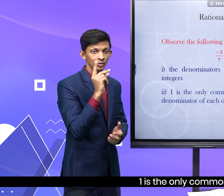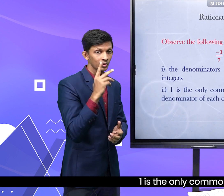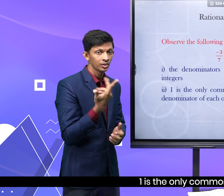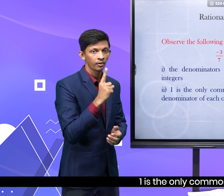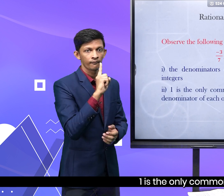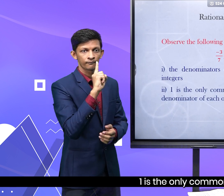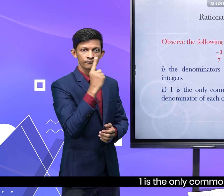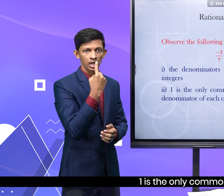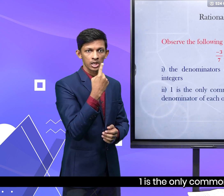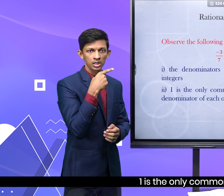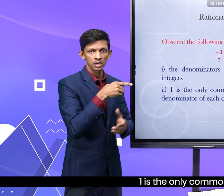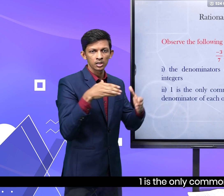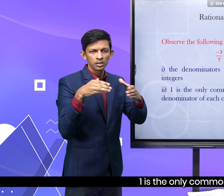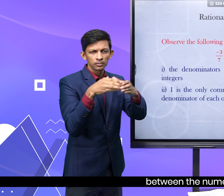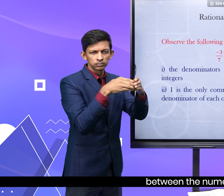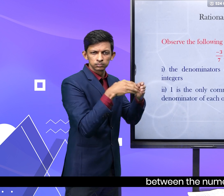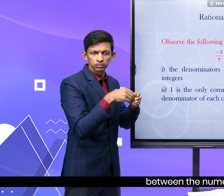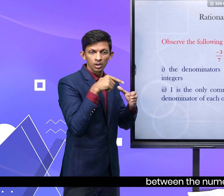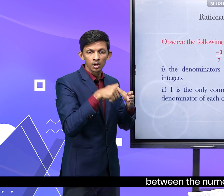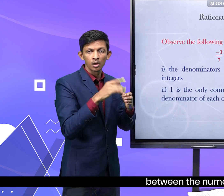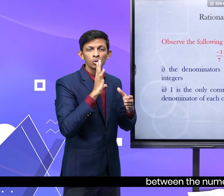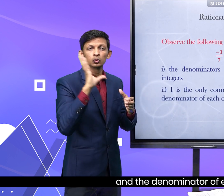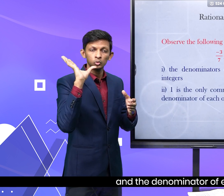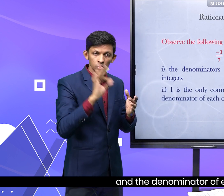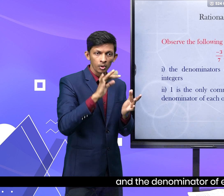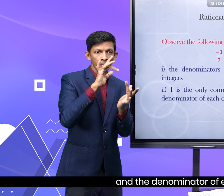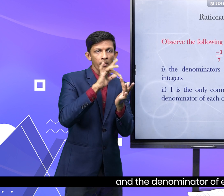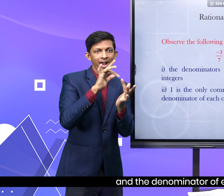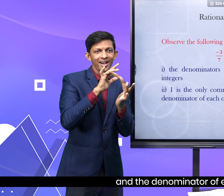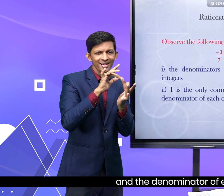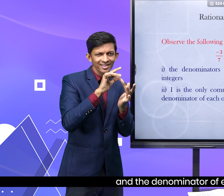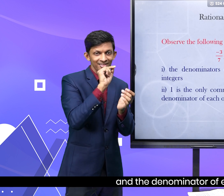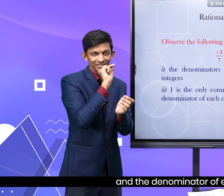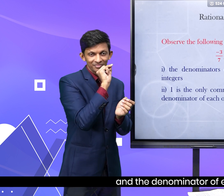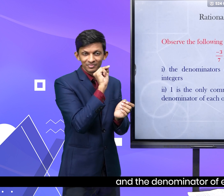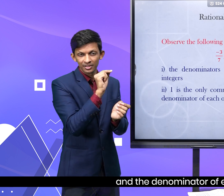1 is the only common factor between the numerator and the denominator of each of them.